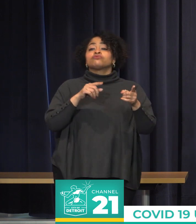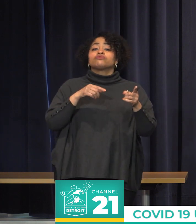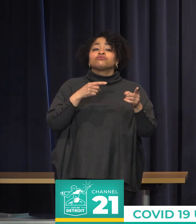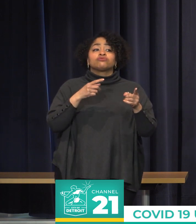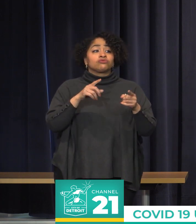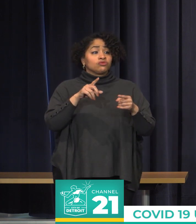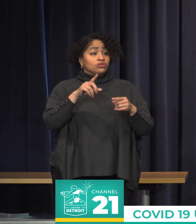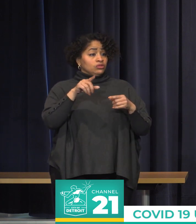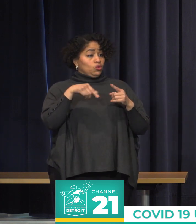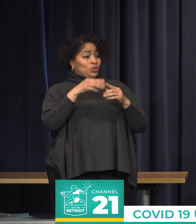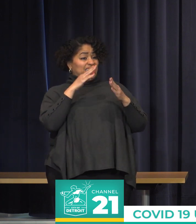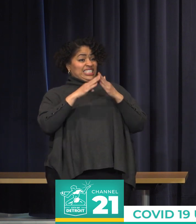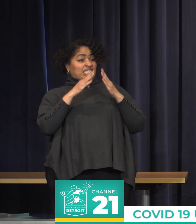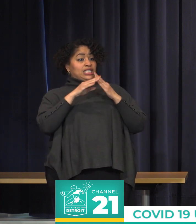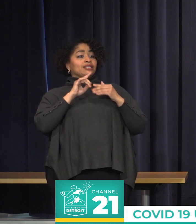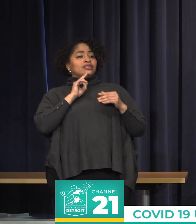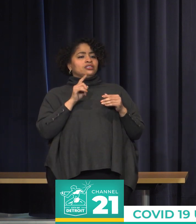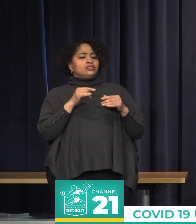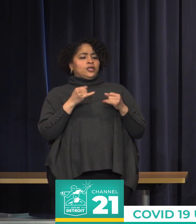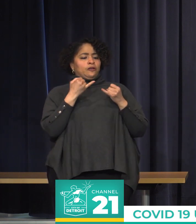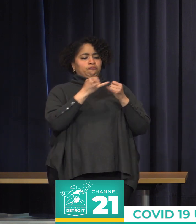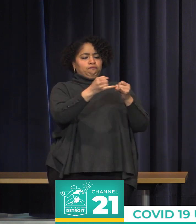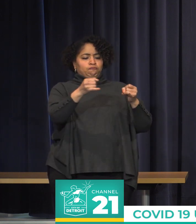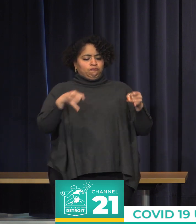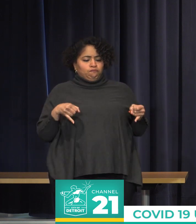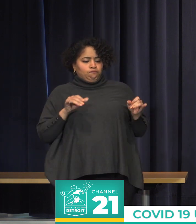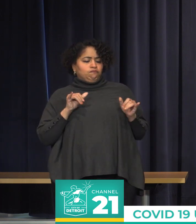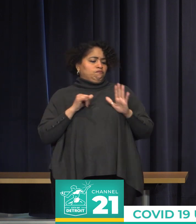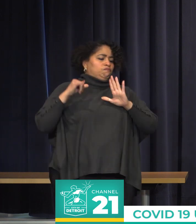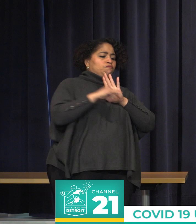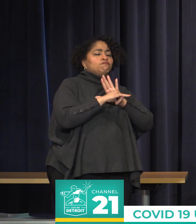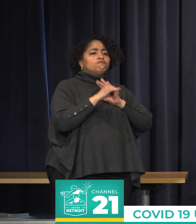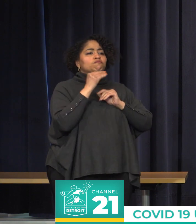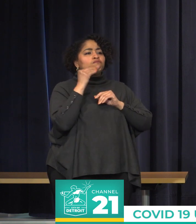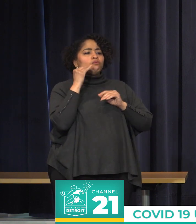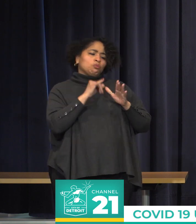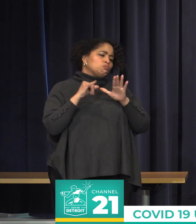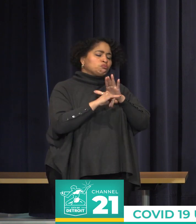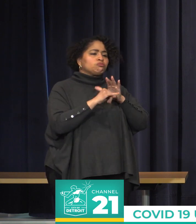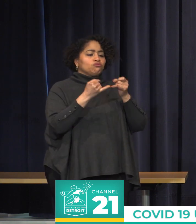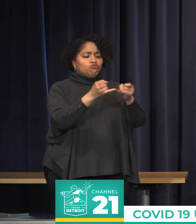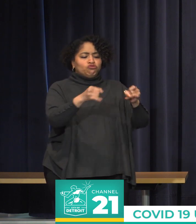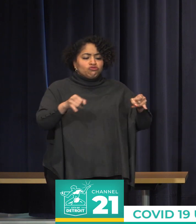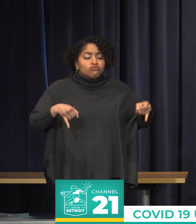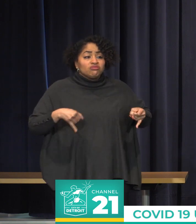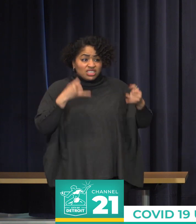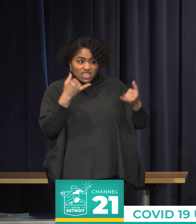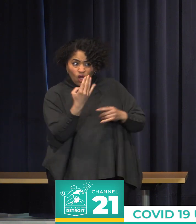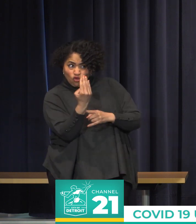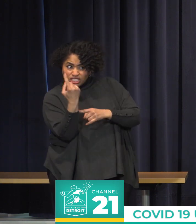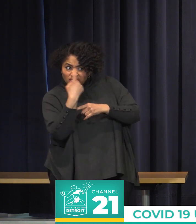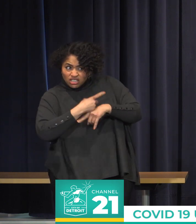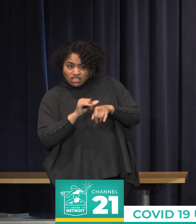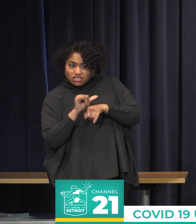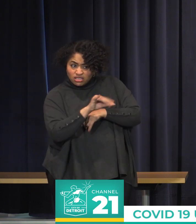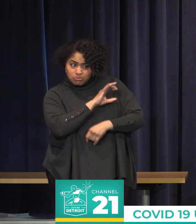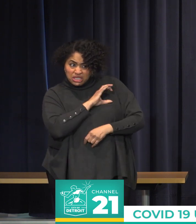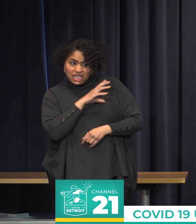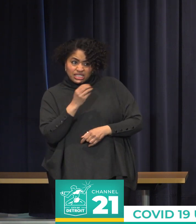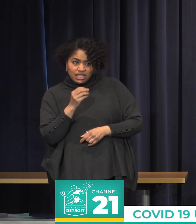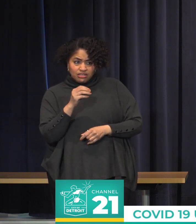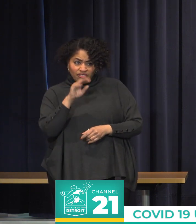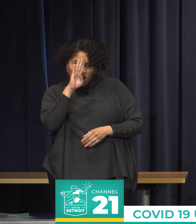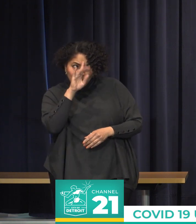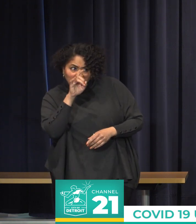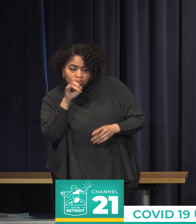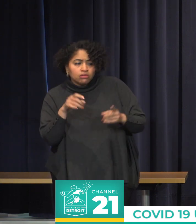When the city is quarantining fire and police, are they doing it for 14 days right now? Right. Right. So the